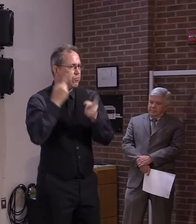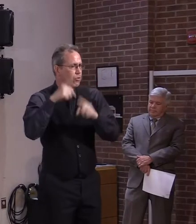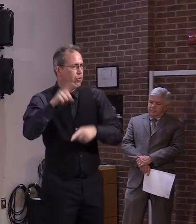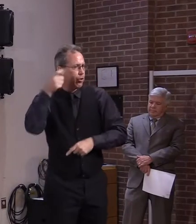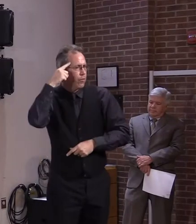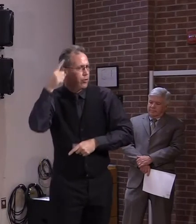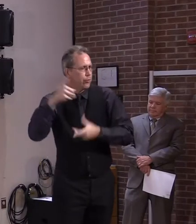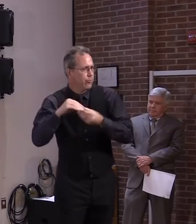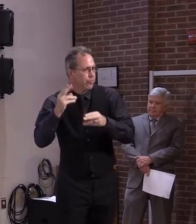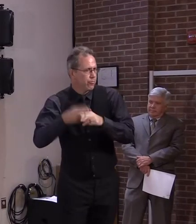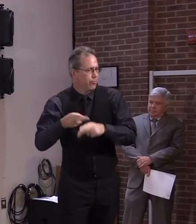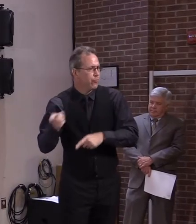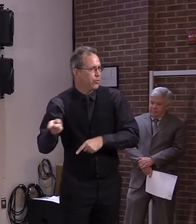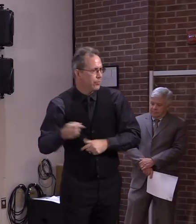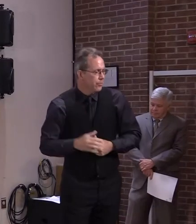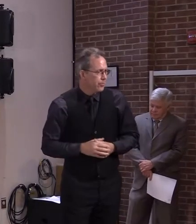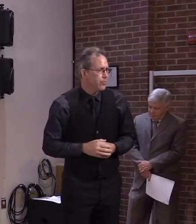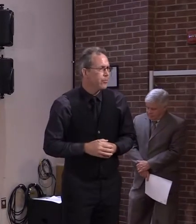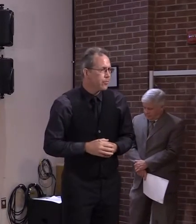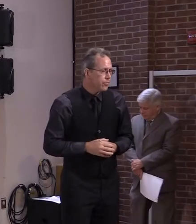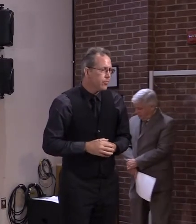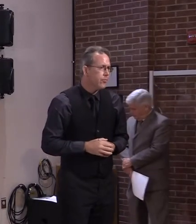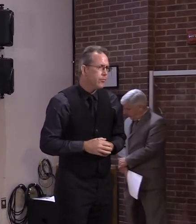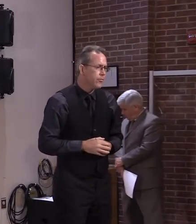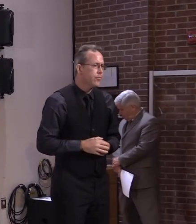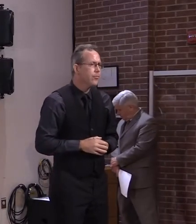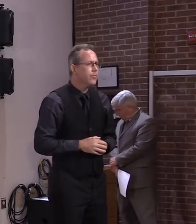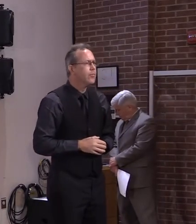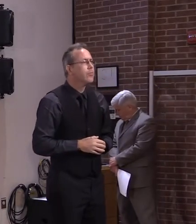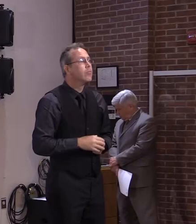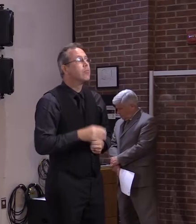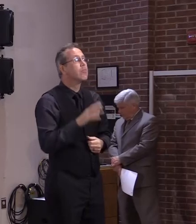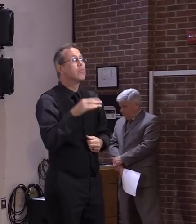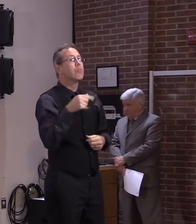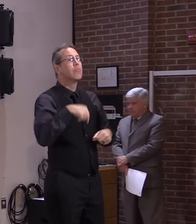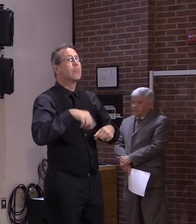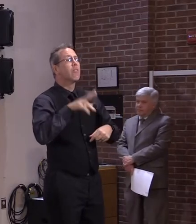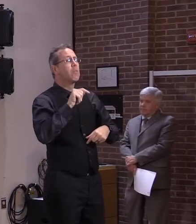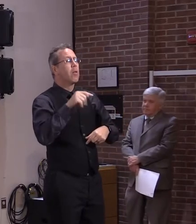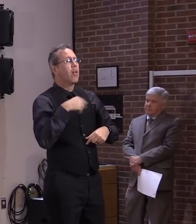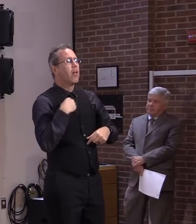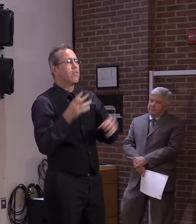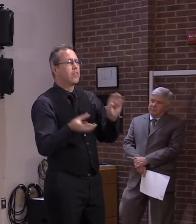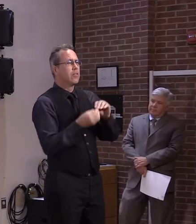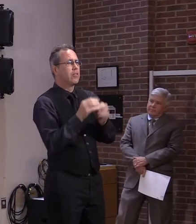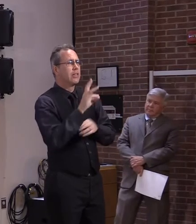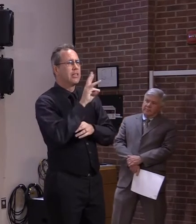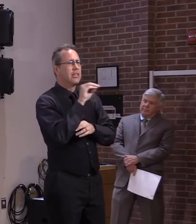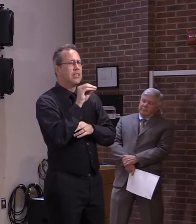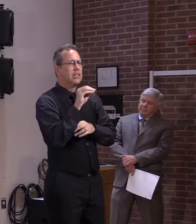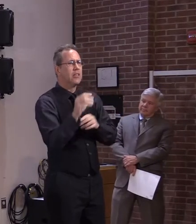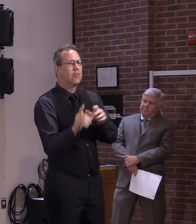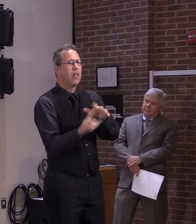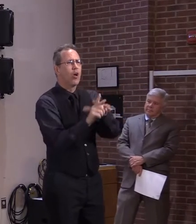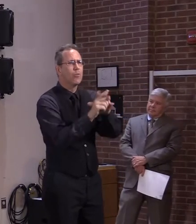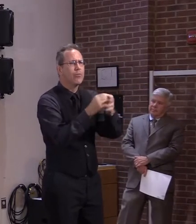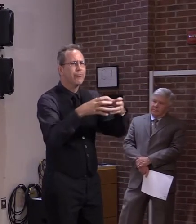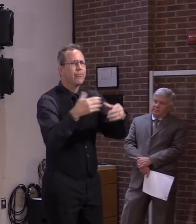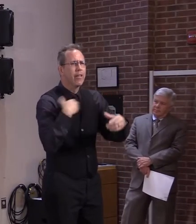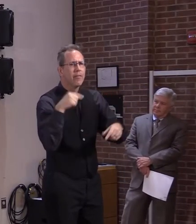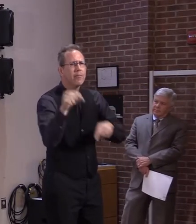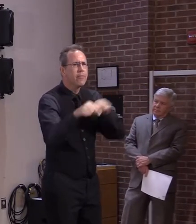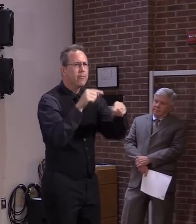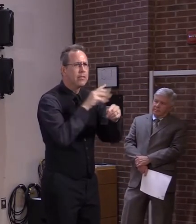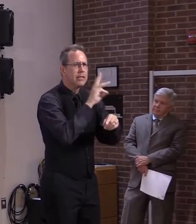follow in the range of about 60 outbreaks across the state. And One thing that's notable to me about these outbreaks is